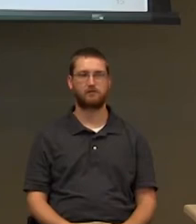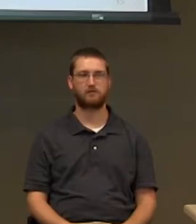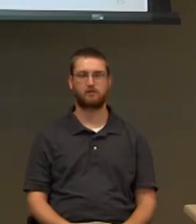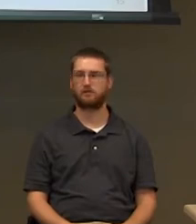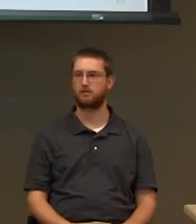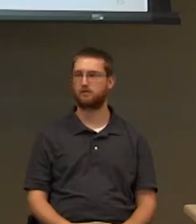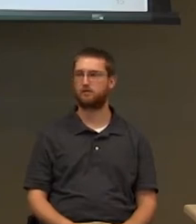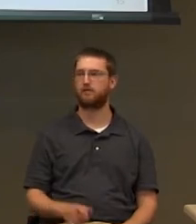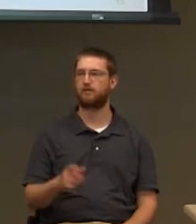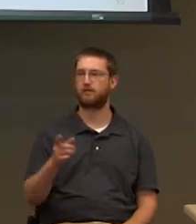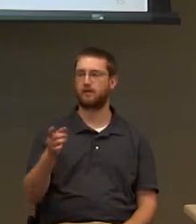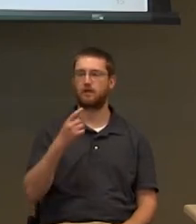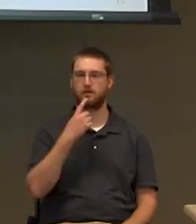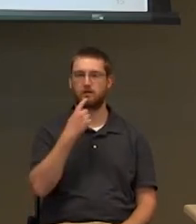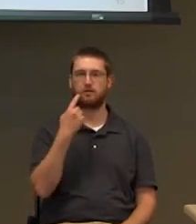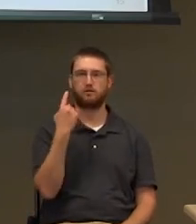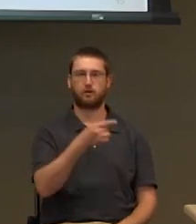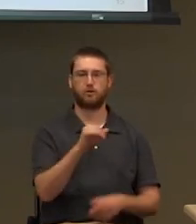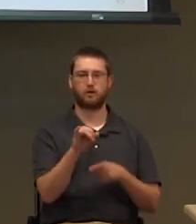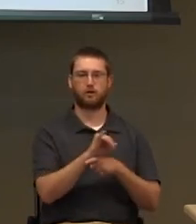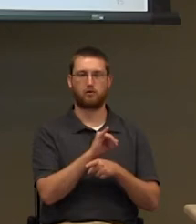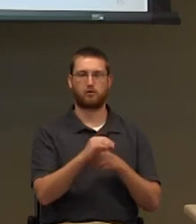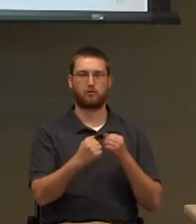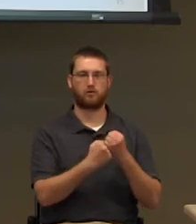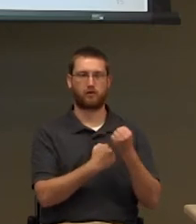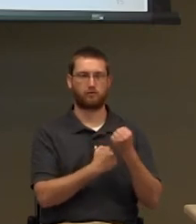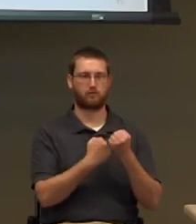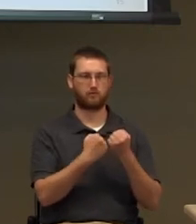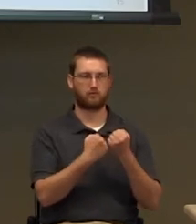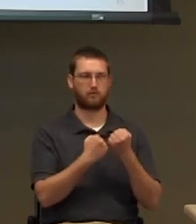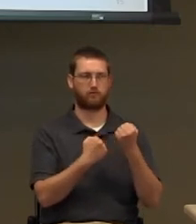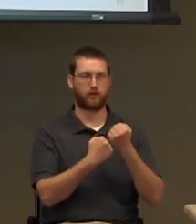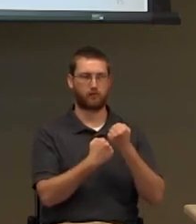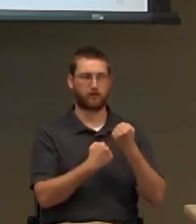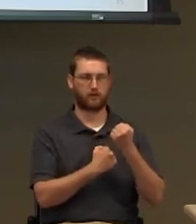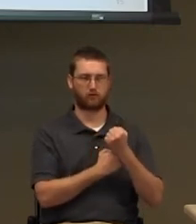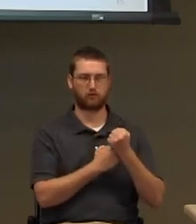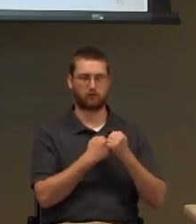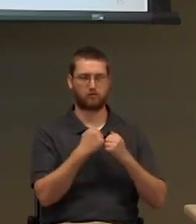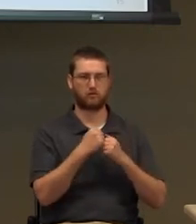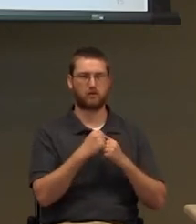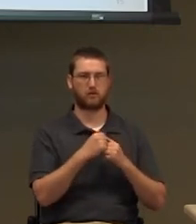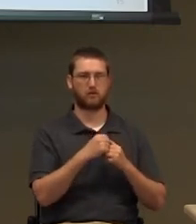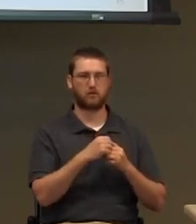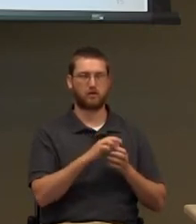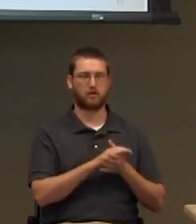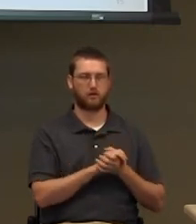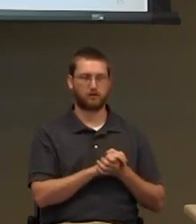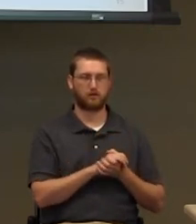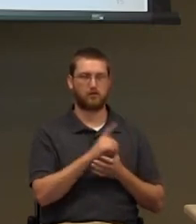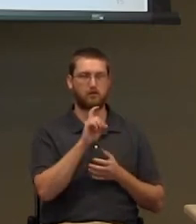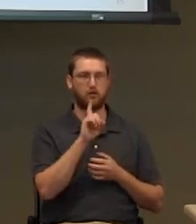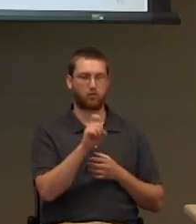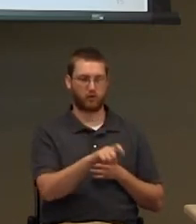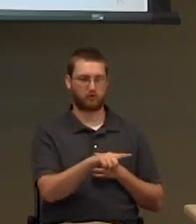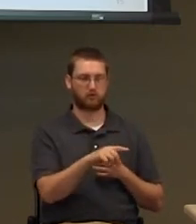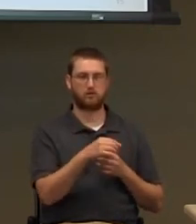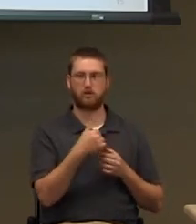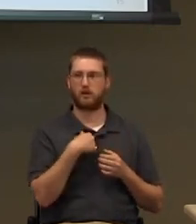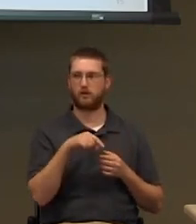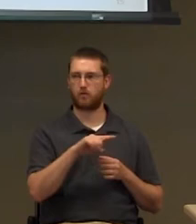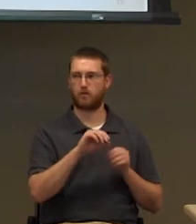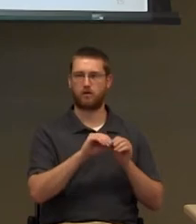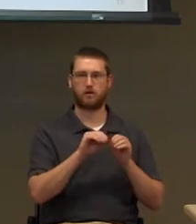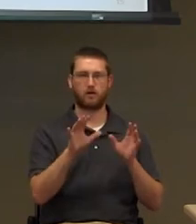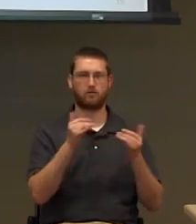To the Industrial Foundation, don't take this the wrong way, but this is a question that I think we would hear out of this, so I wanted to clarify it